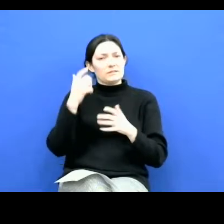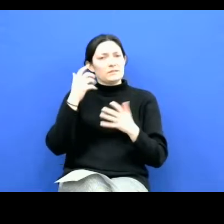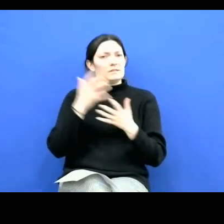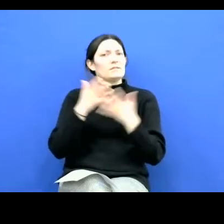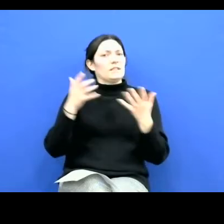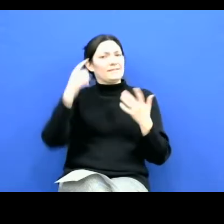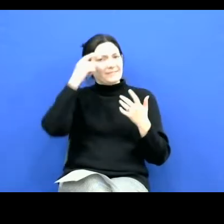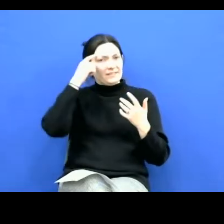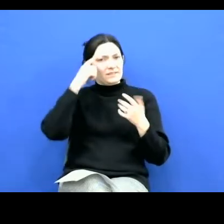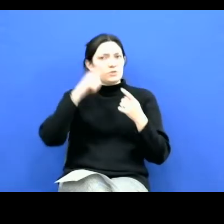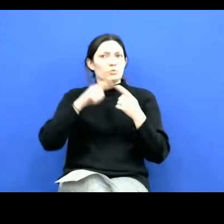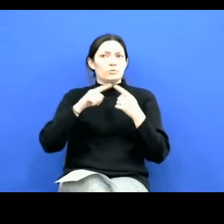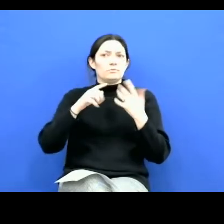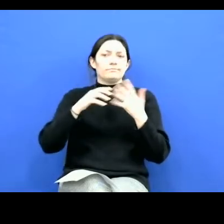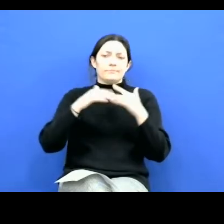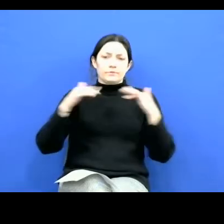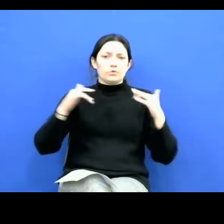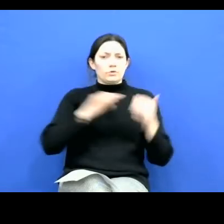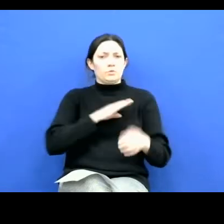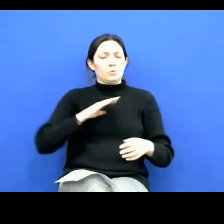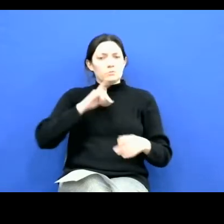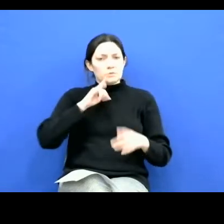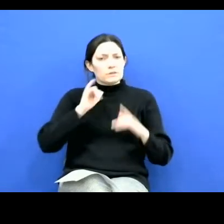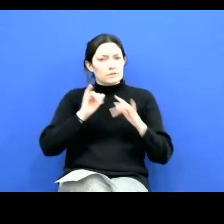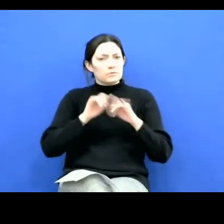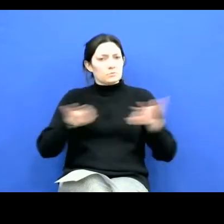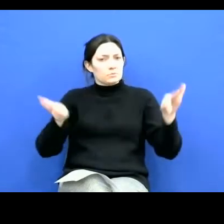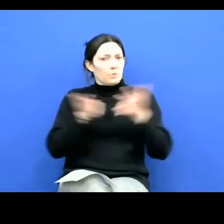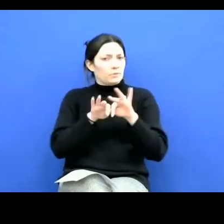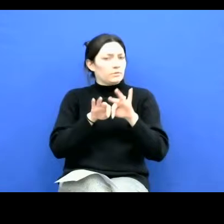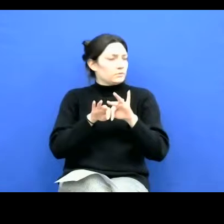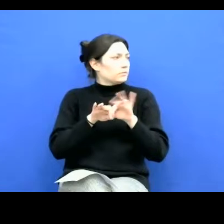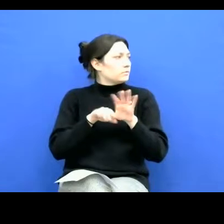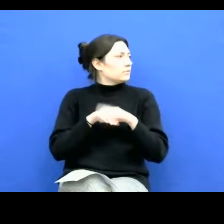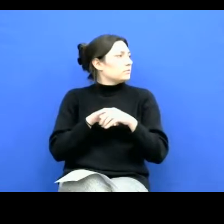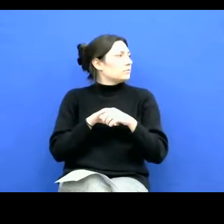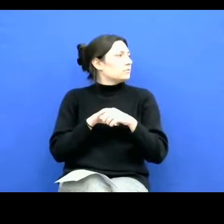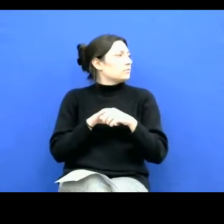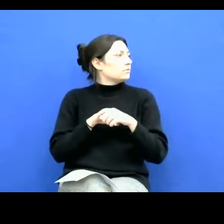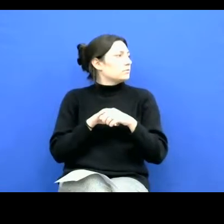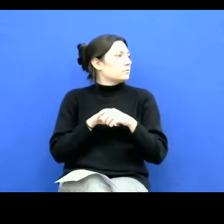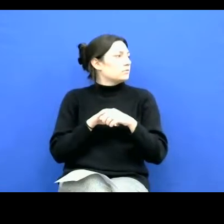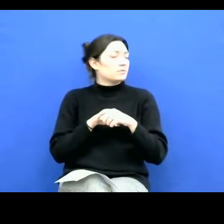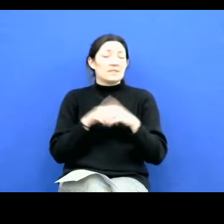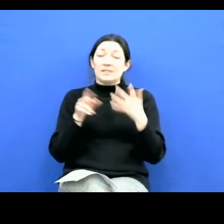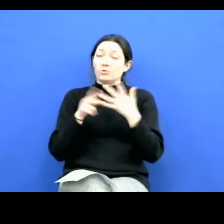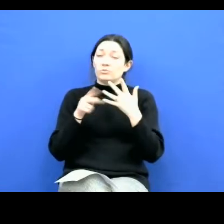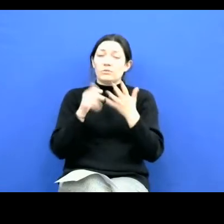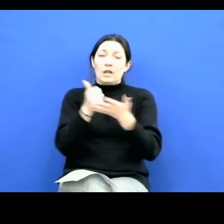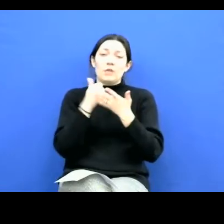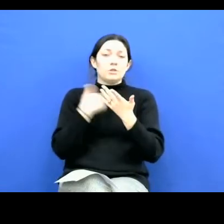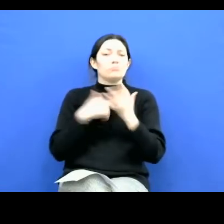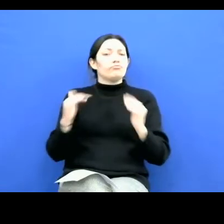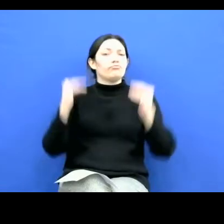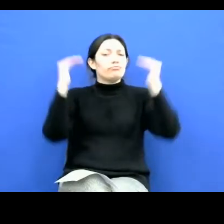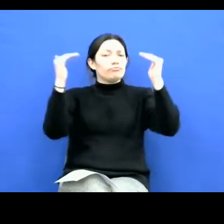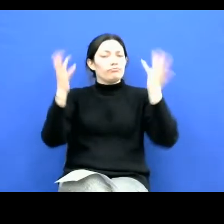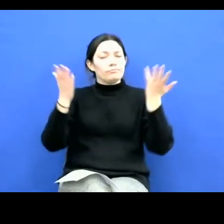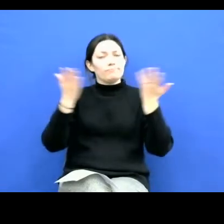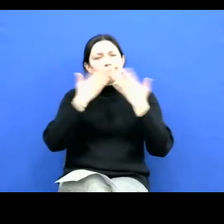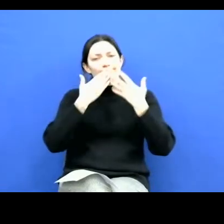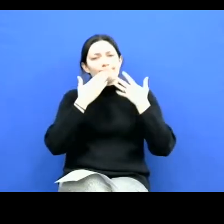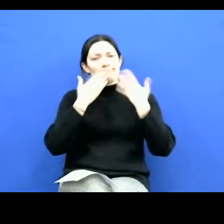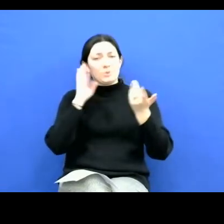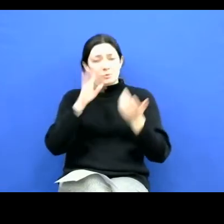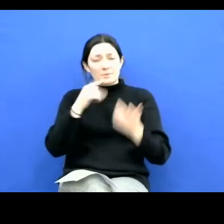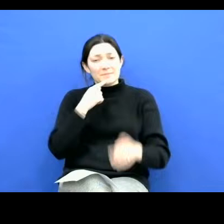The diversity of the board is very important, and you two took us to another level, and we thank you from the bottom of our hearts, and we